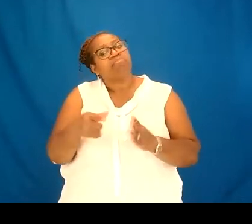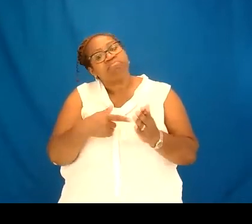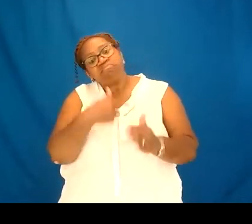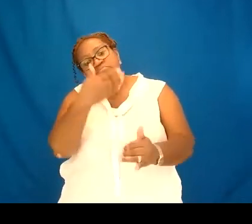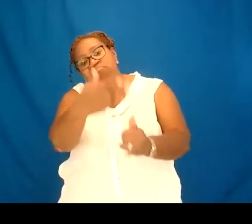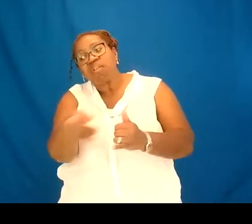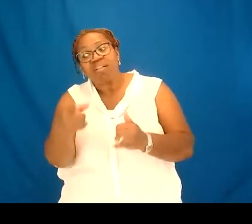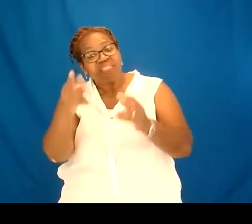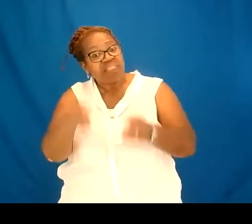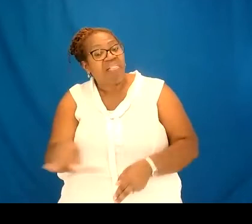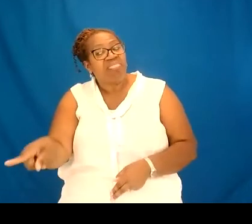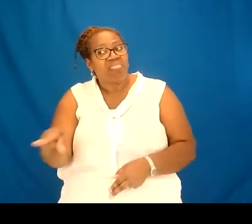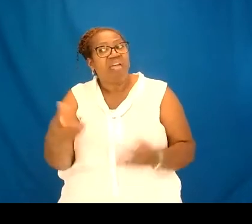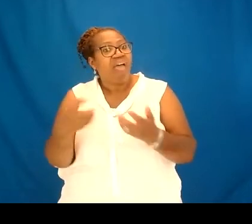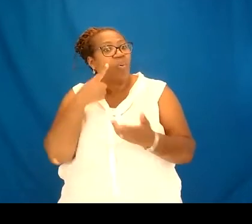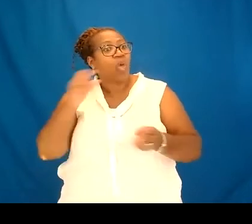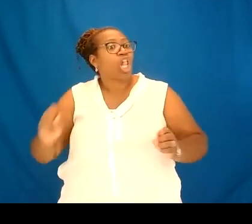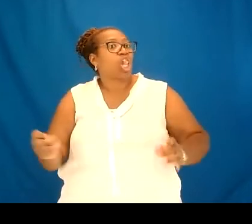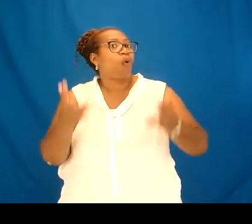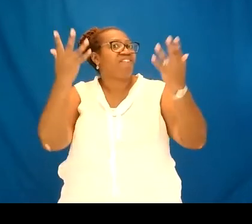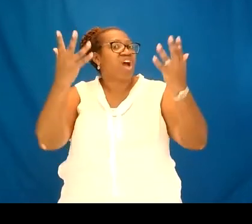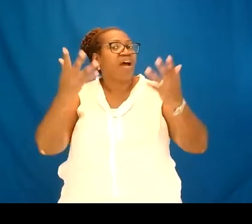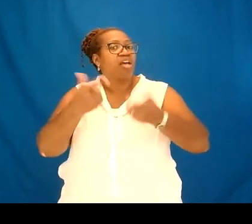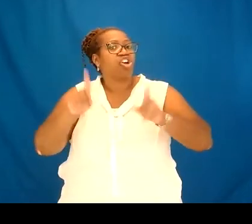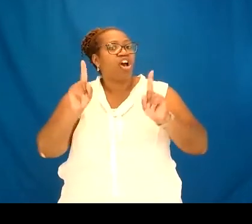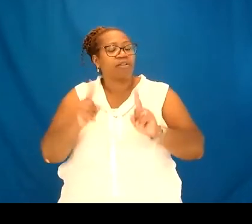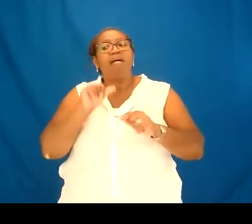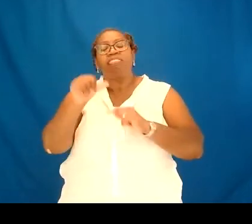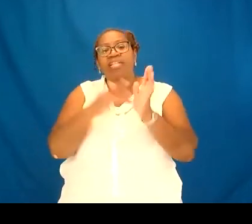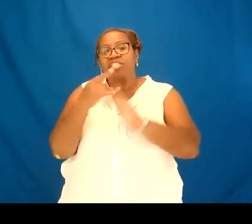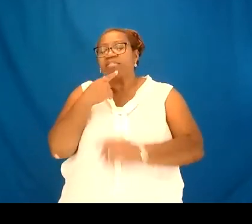him, "Follow me." Amen.